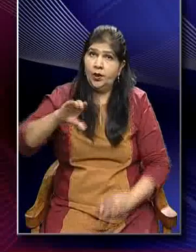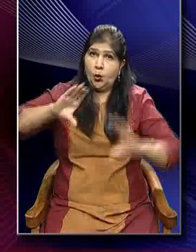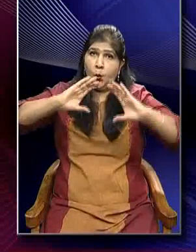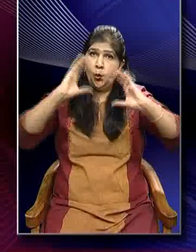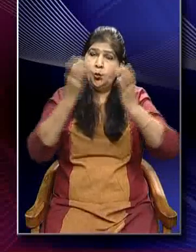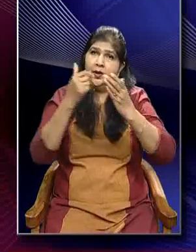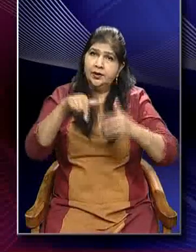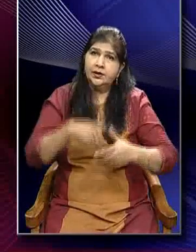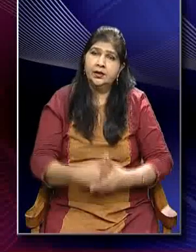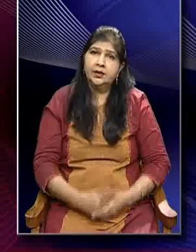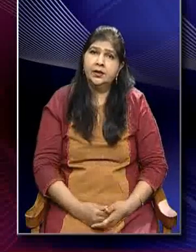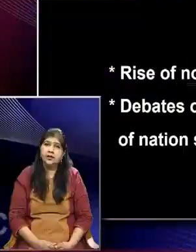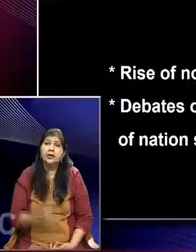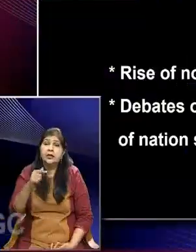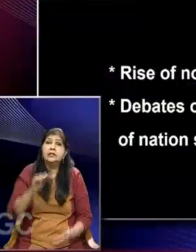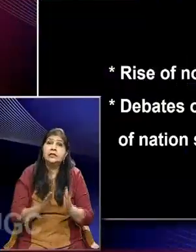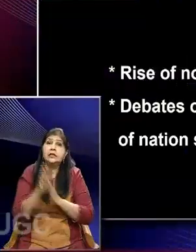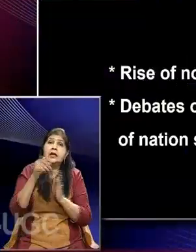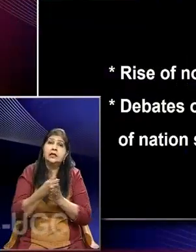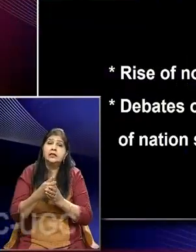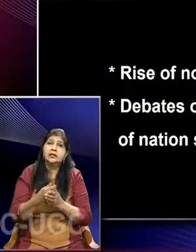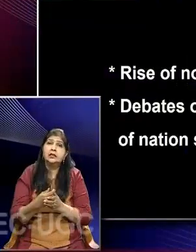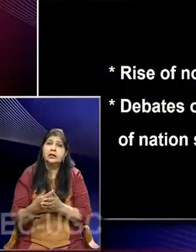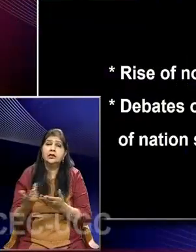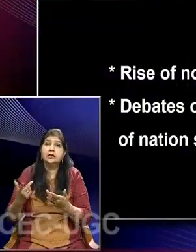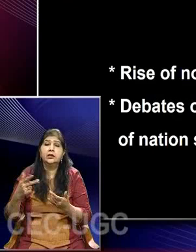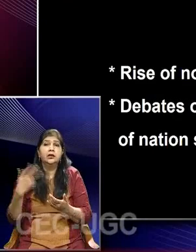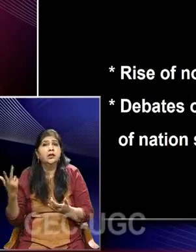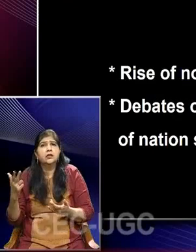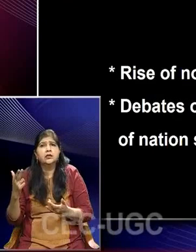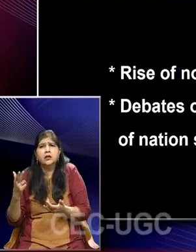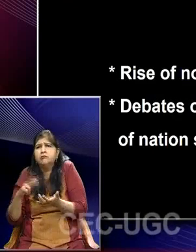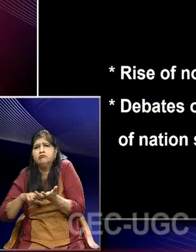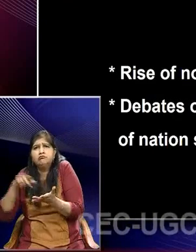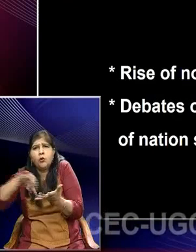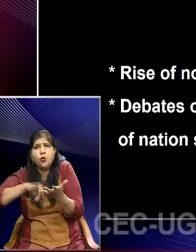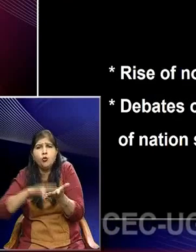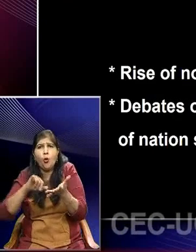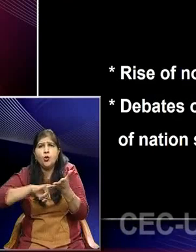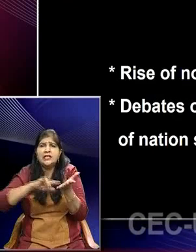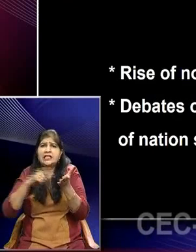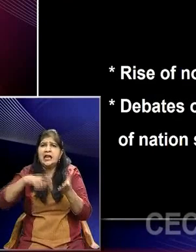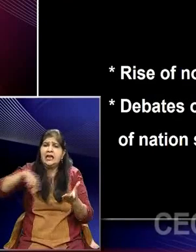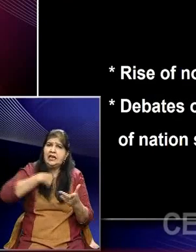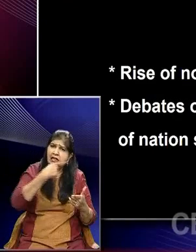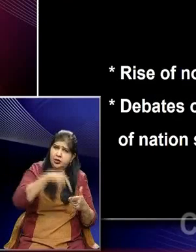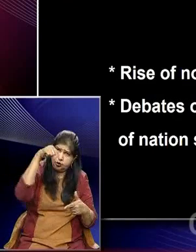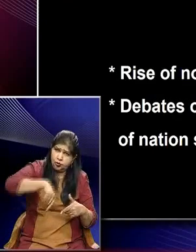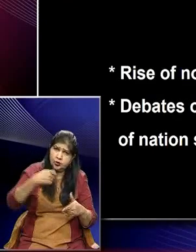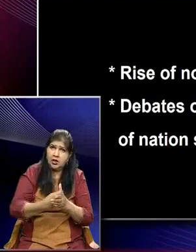globalization, there is rise of non-state actors. Today,